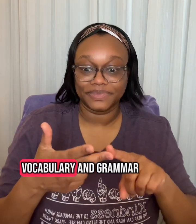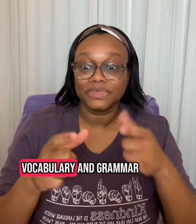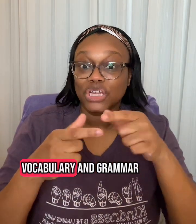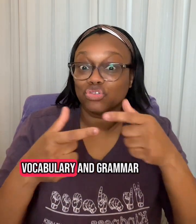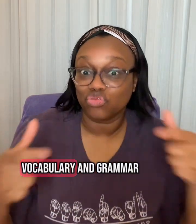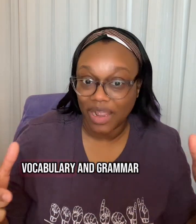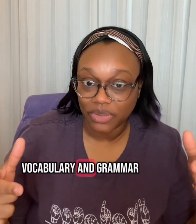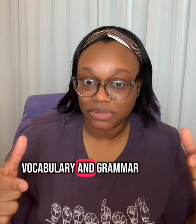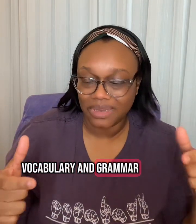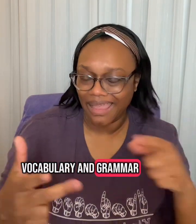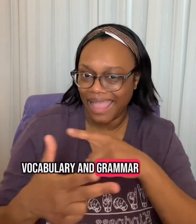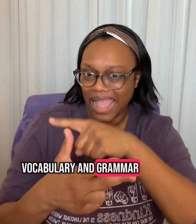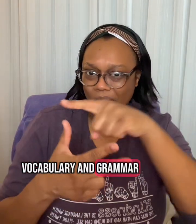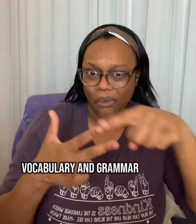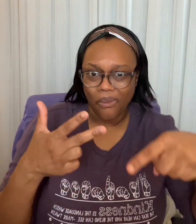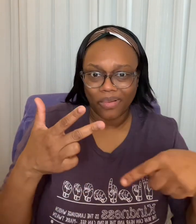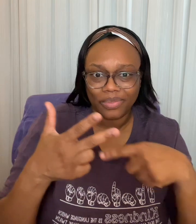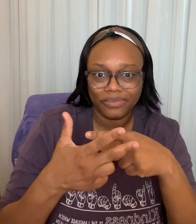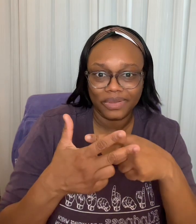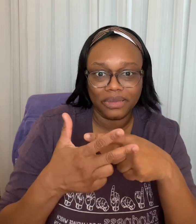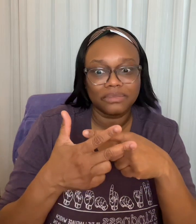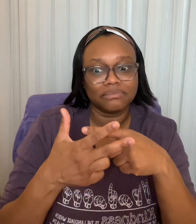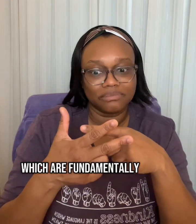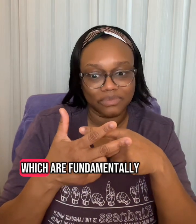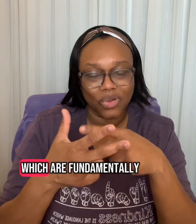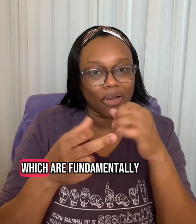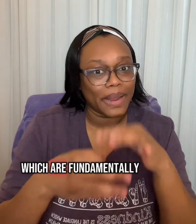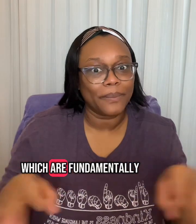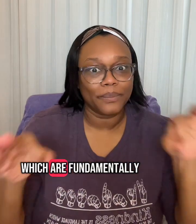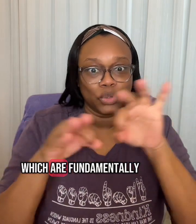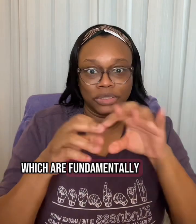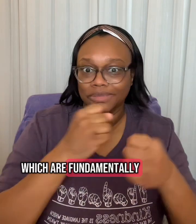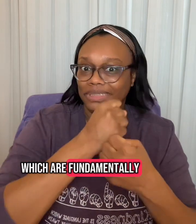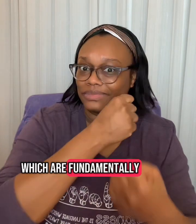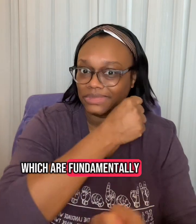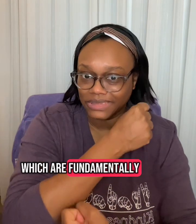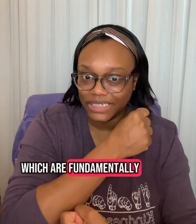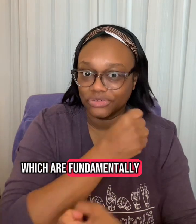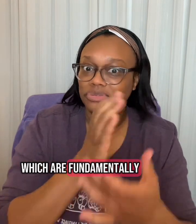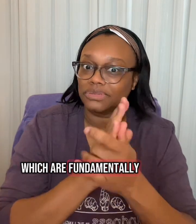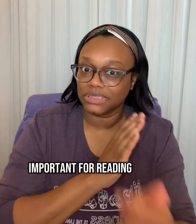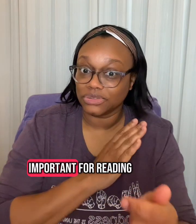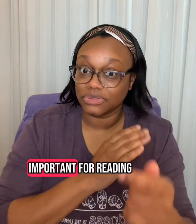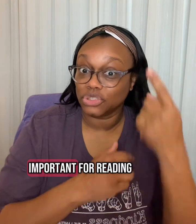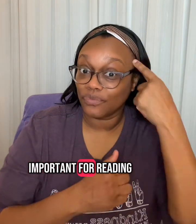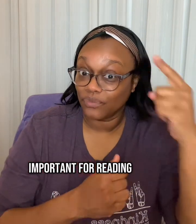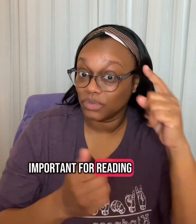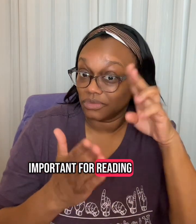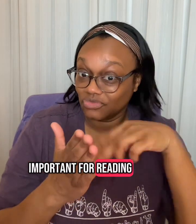vocabulary, and grammar, which are fundamentally important for reading.